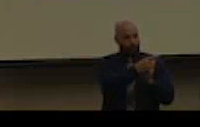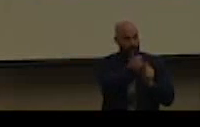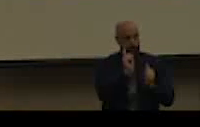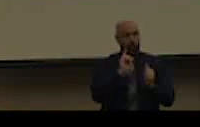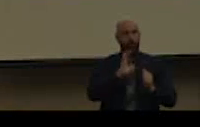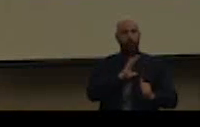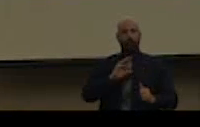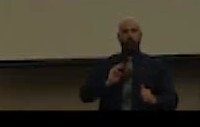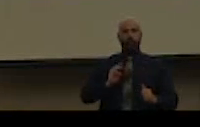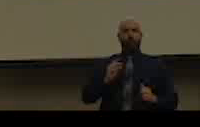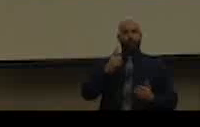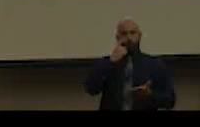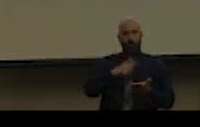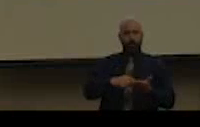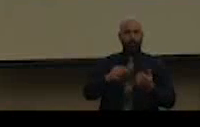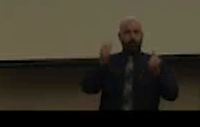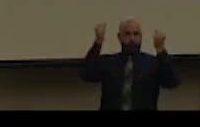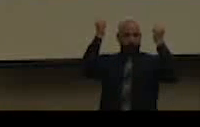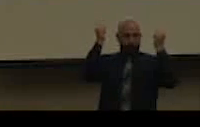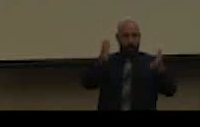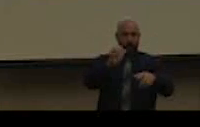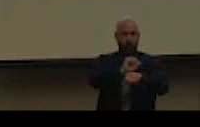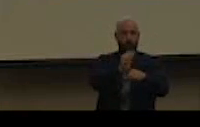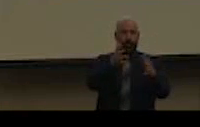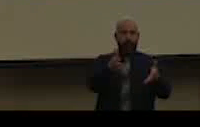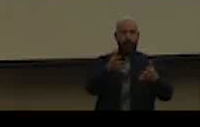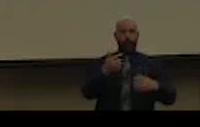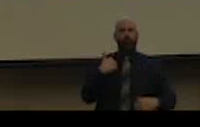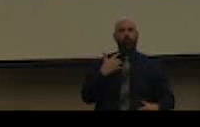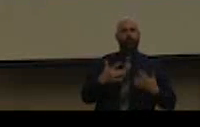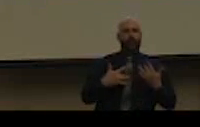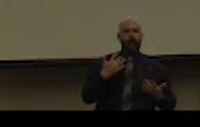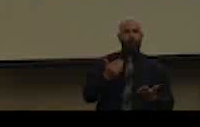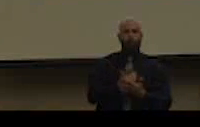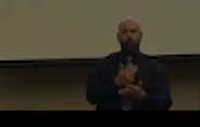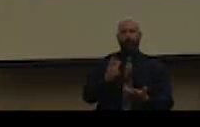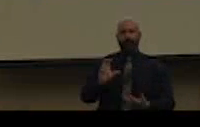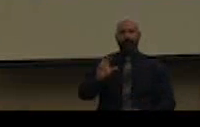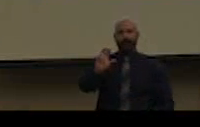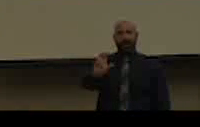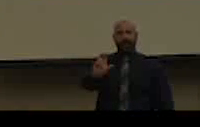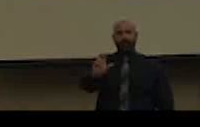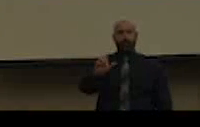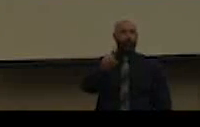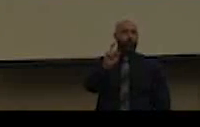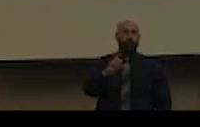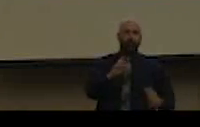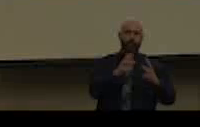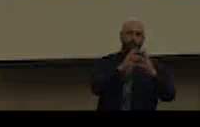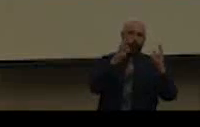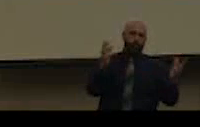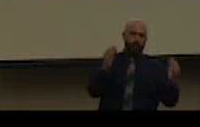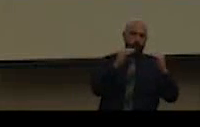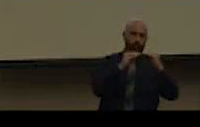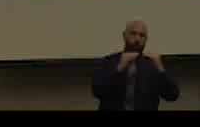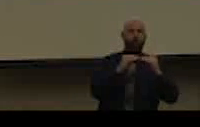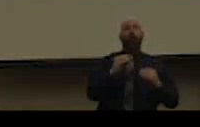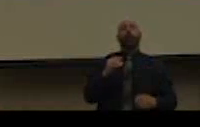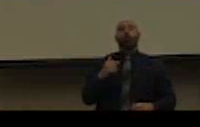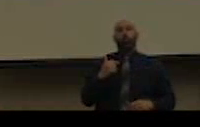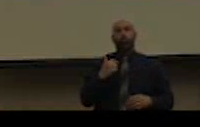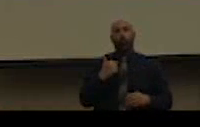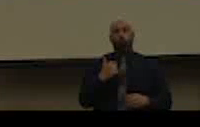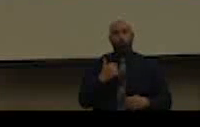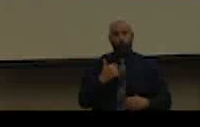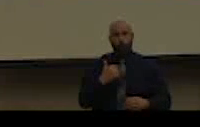were so excited about this new investment, but we still need so much more. So we're working with a group to really unify some